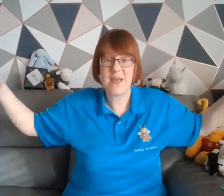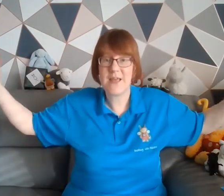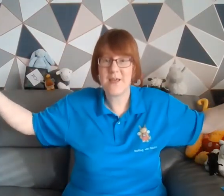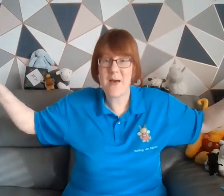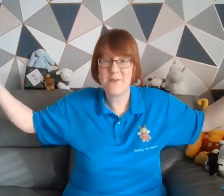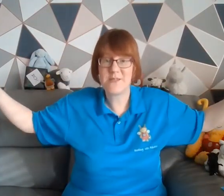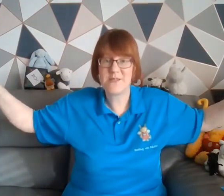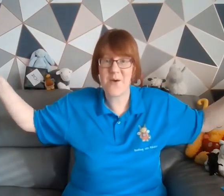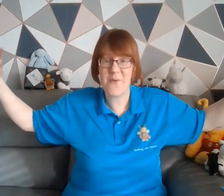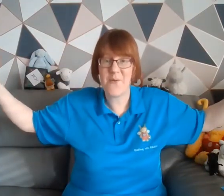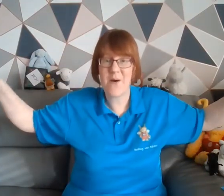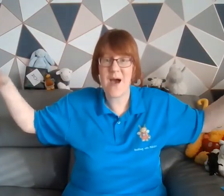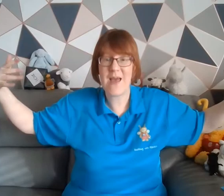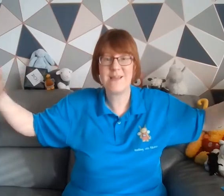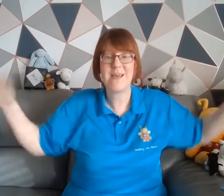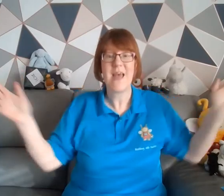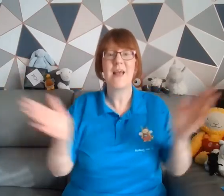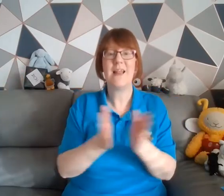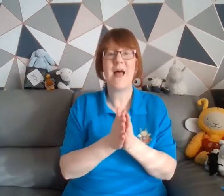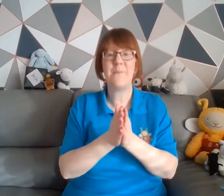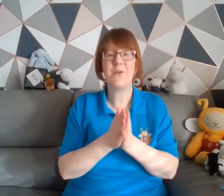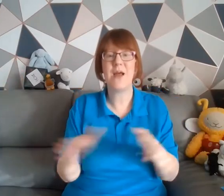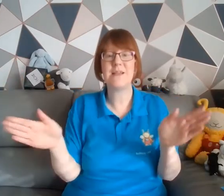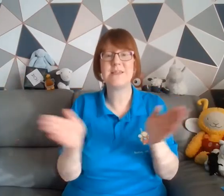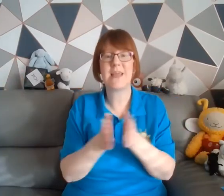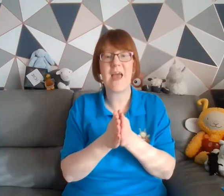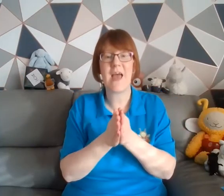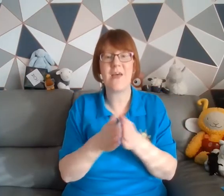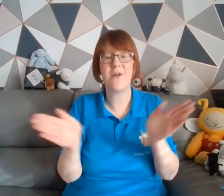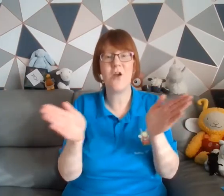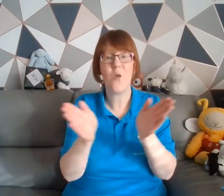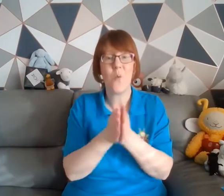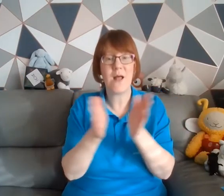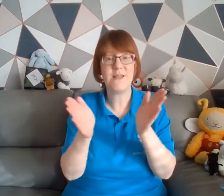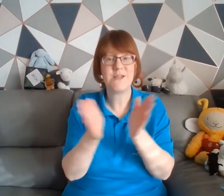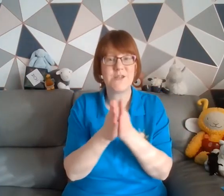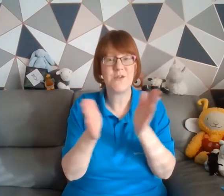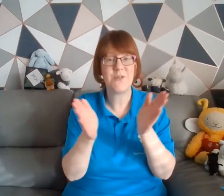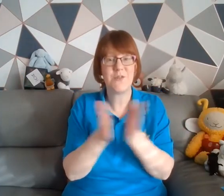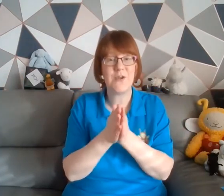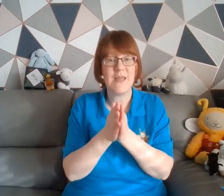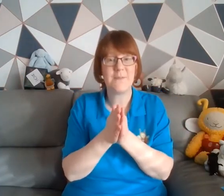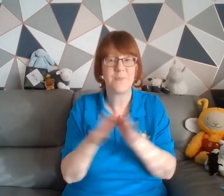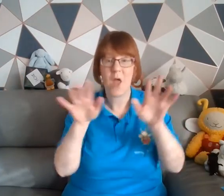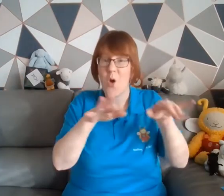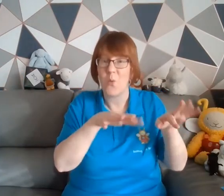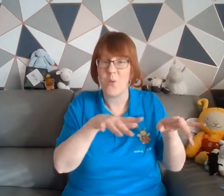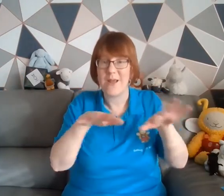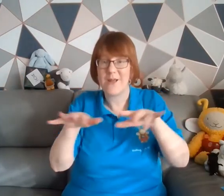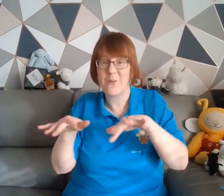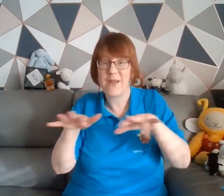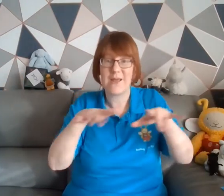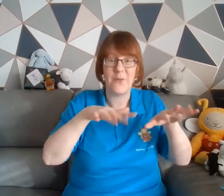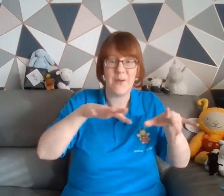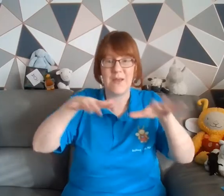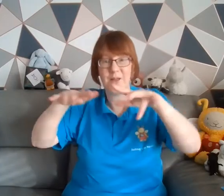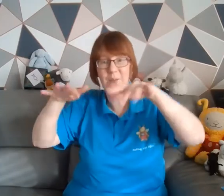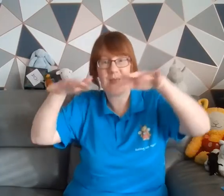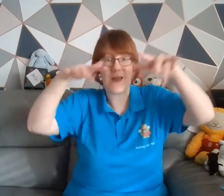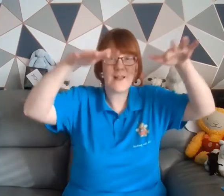shake 'em out so wide. Clap your hands together. One, two, three. Wiggle, wiggle, wiggle, wiggle